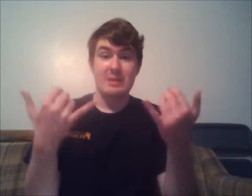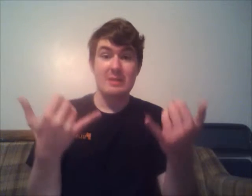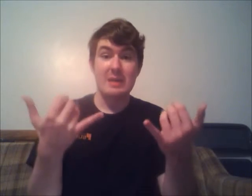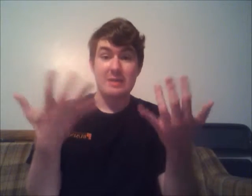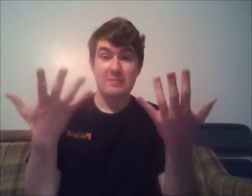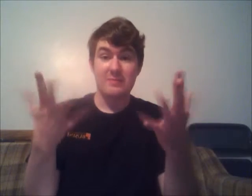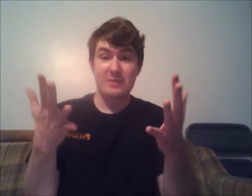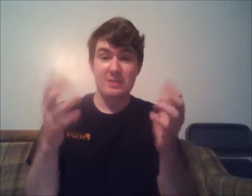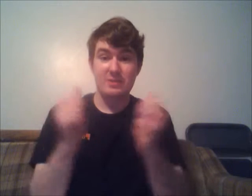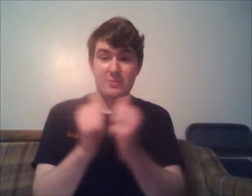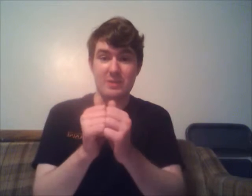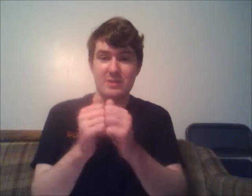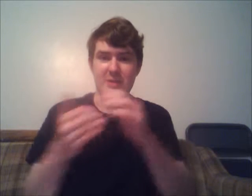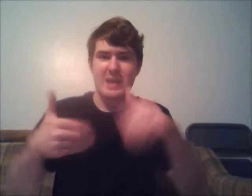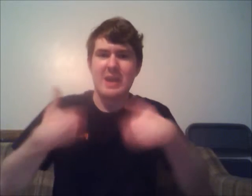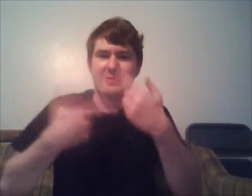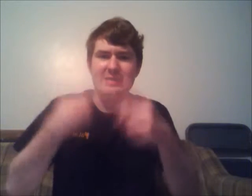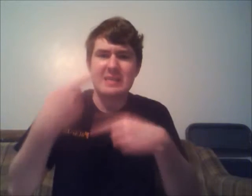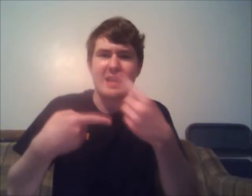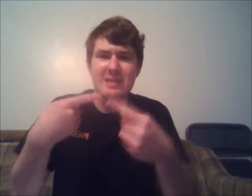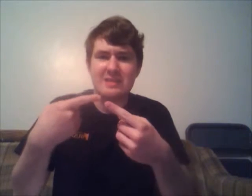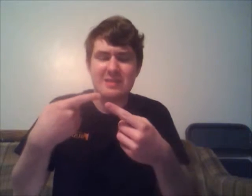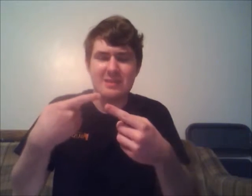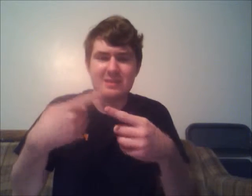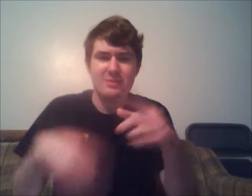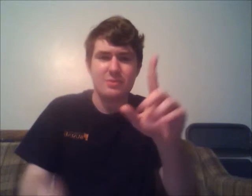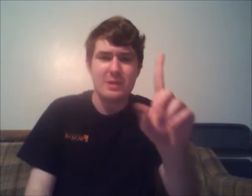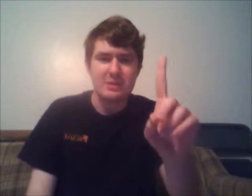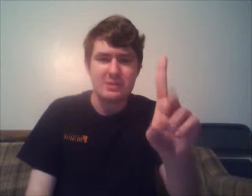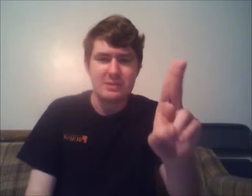Now that we've finished with how to sign the durations,